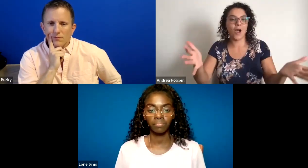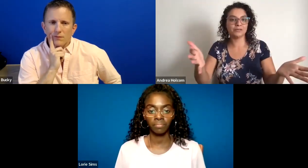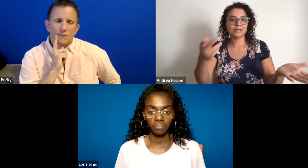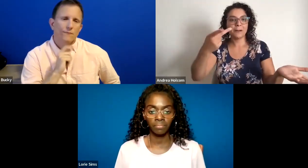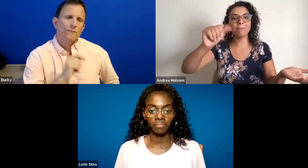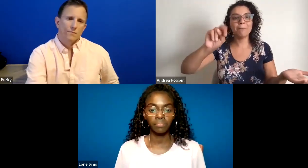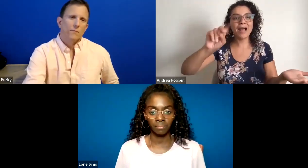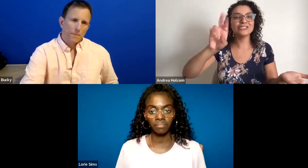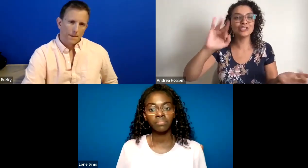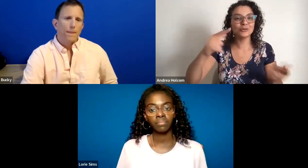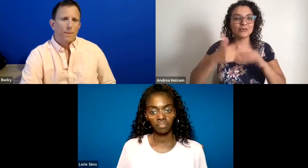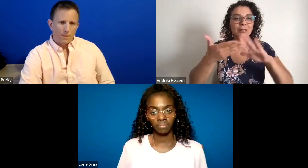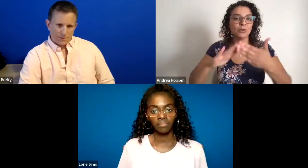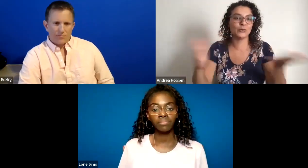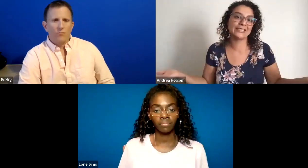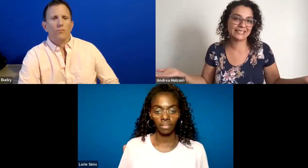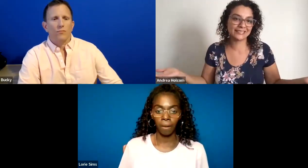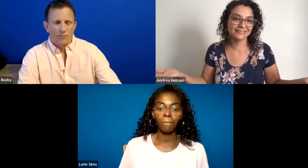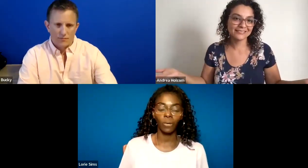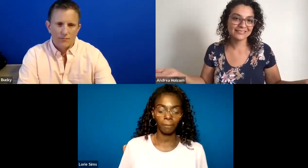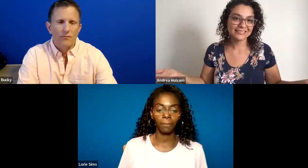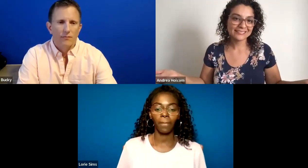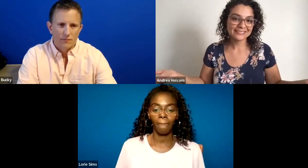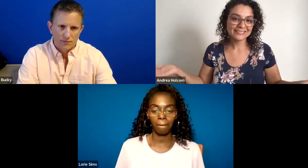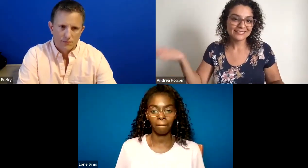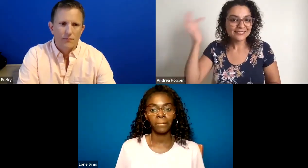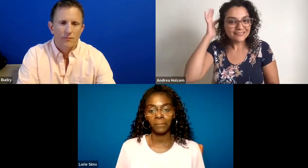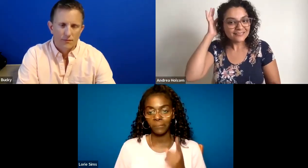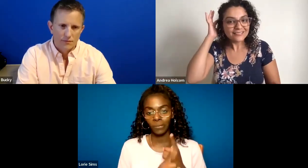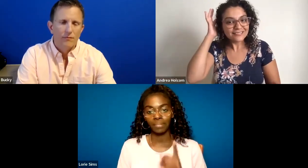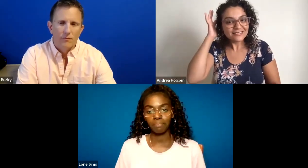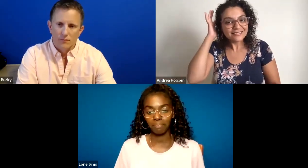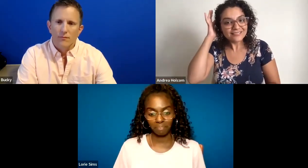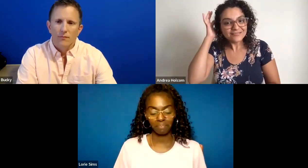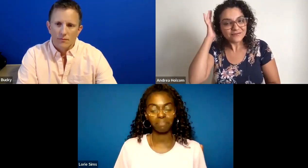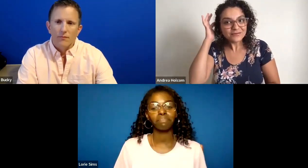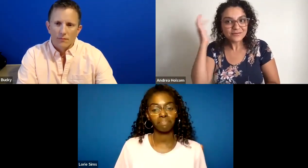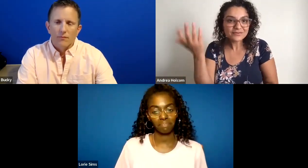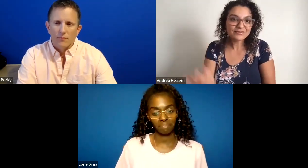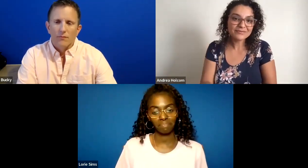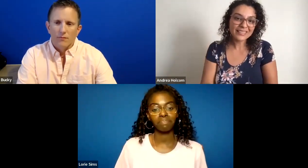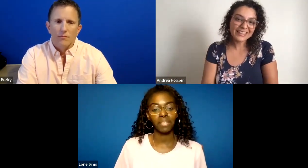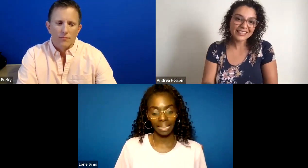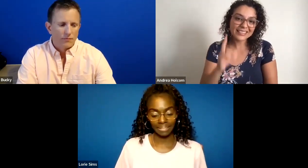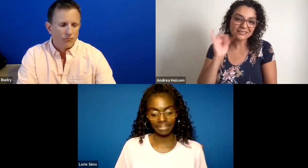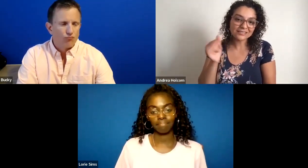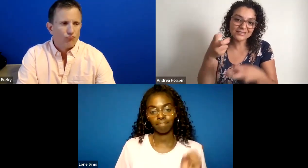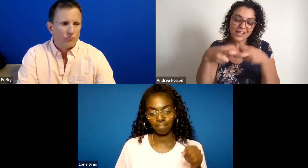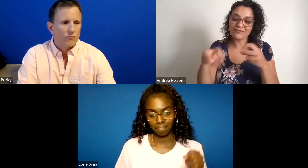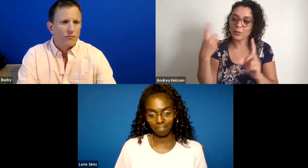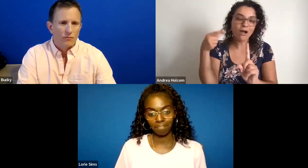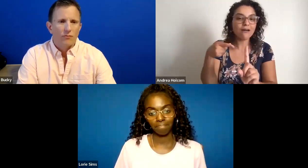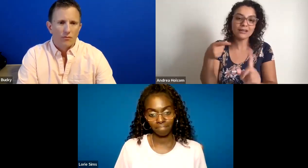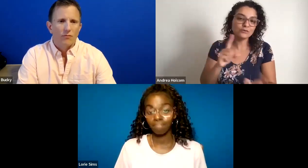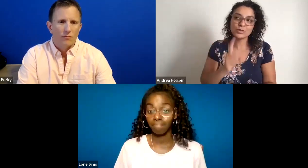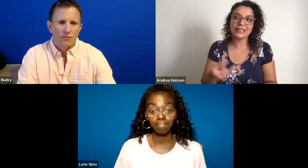BIPOC interpreters are safe, you know, without pestering the community. Basically, it's your responsibility to make those